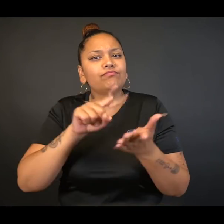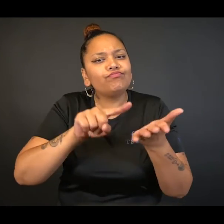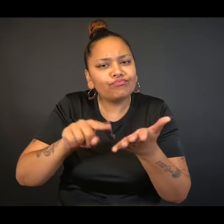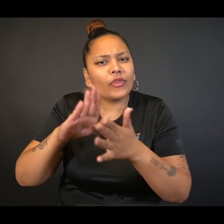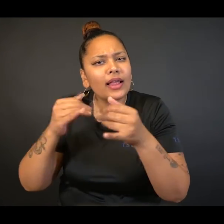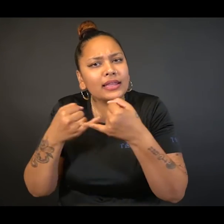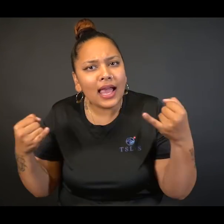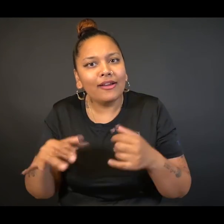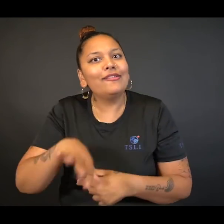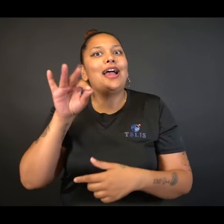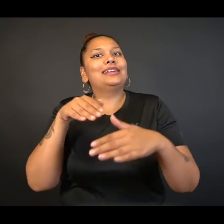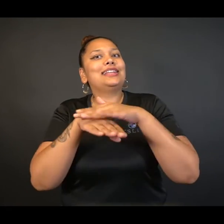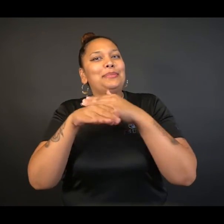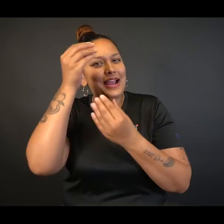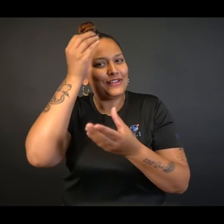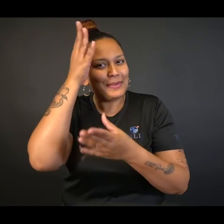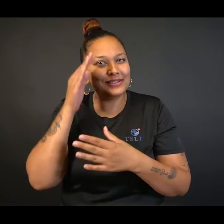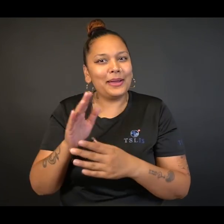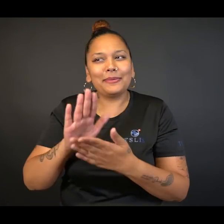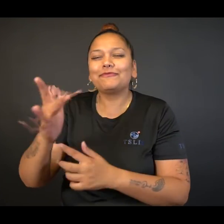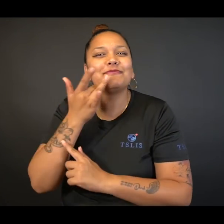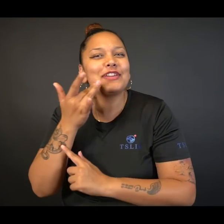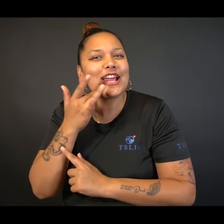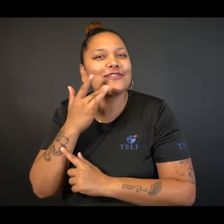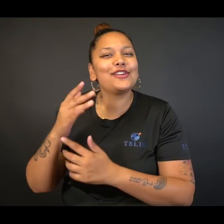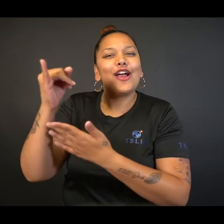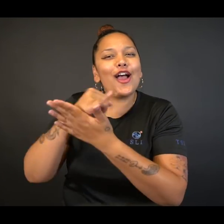become exclusionary and disabling.